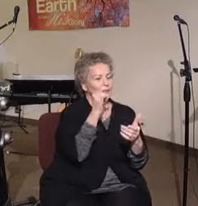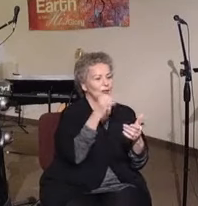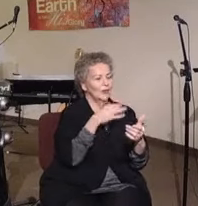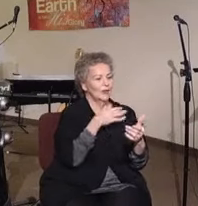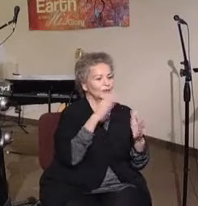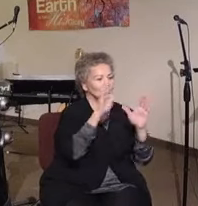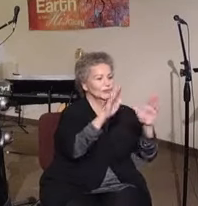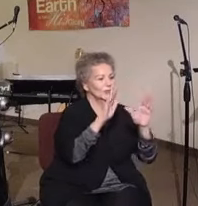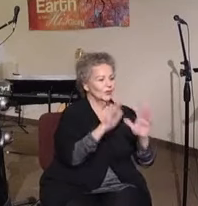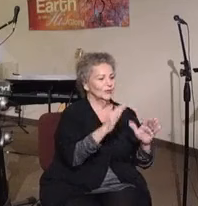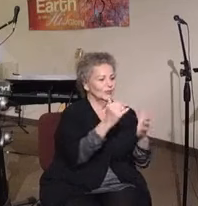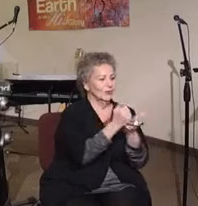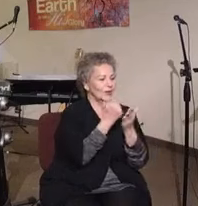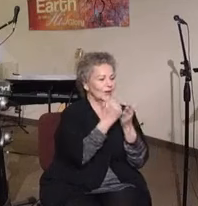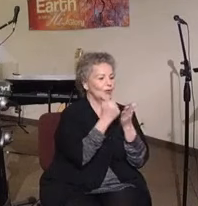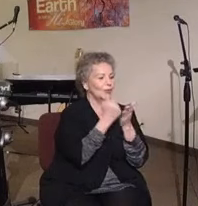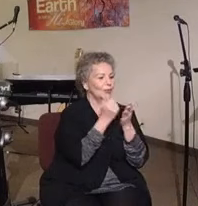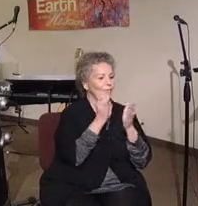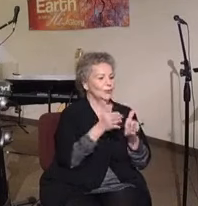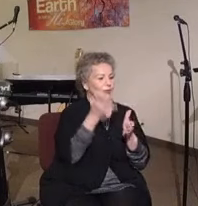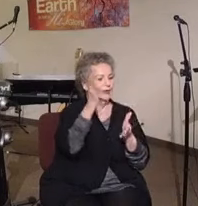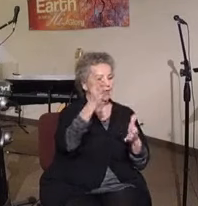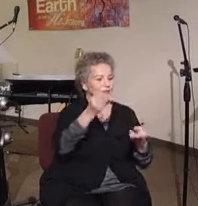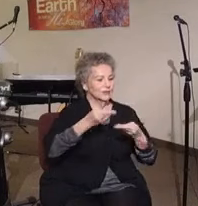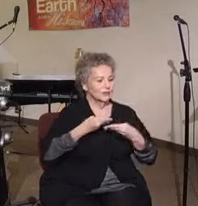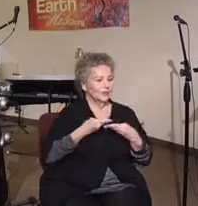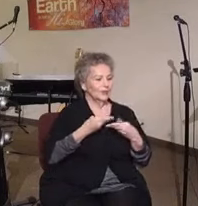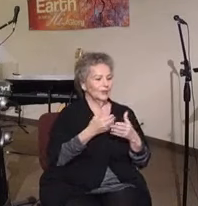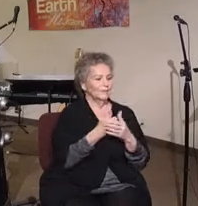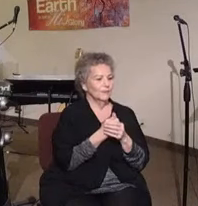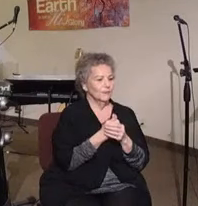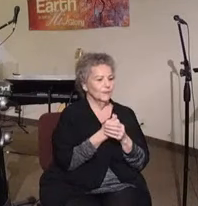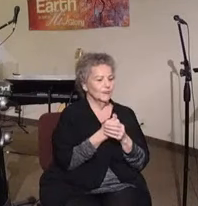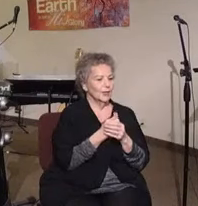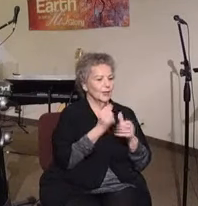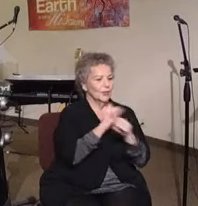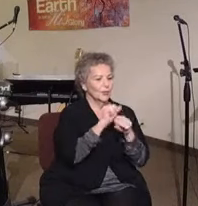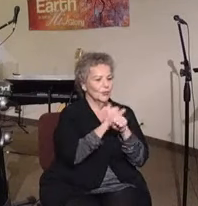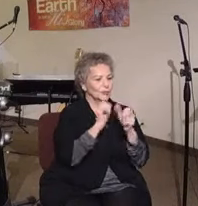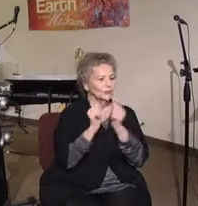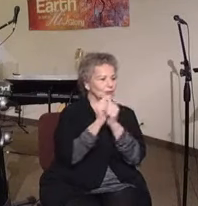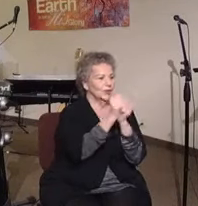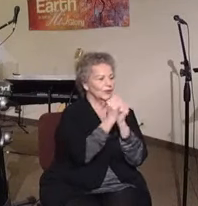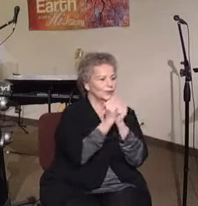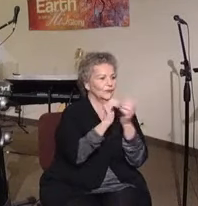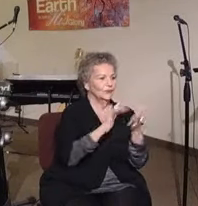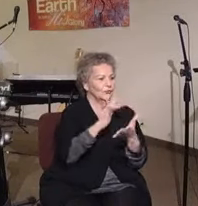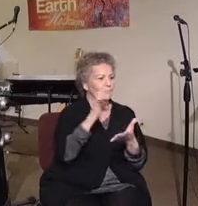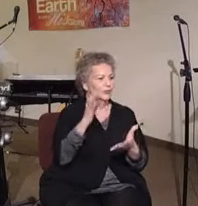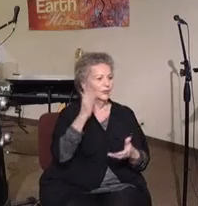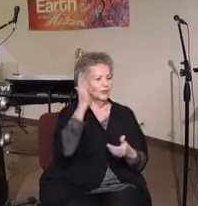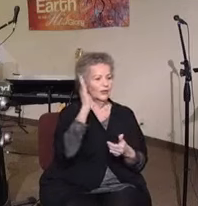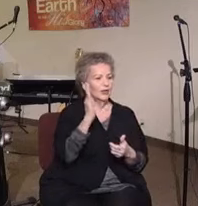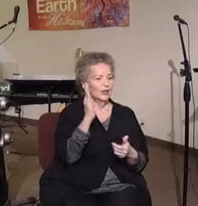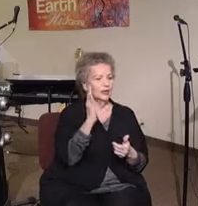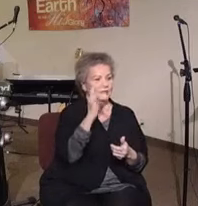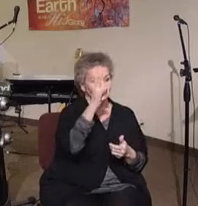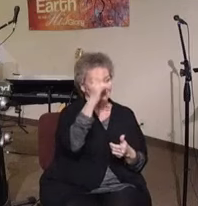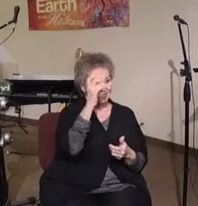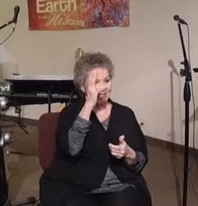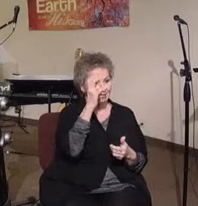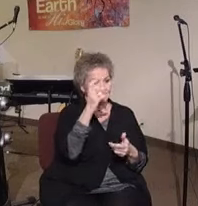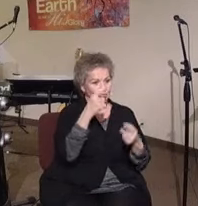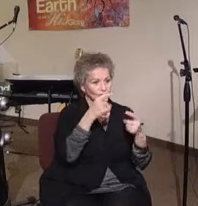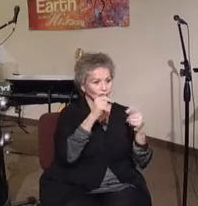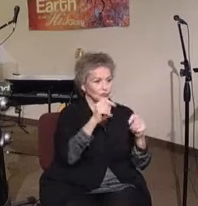that God has sent to me. Hallelujah. We work together for the glory of God. If the devil is out to deceive